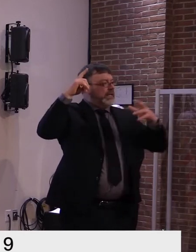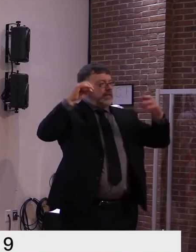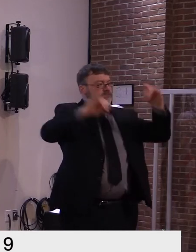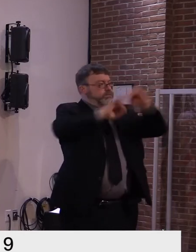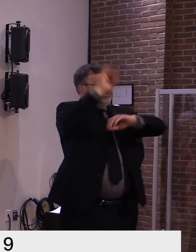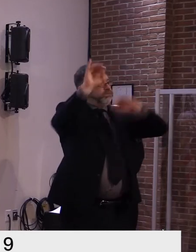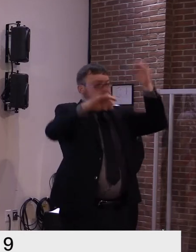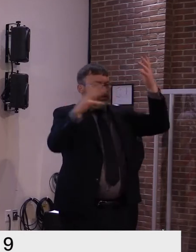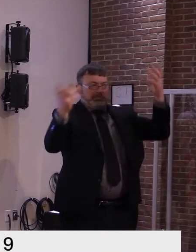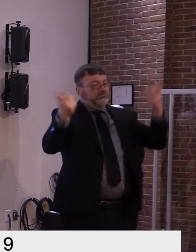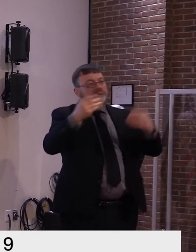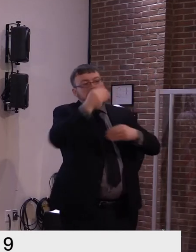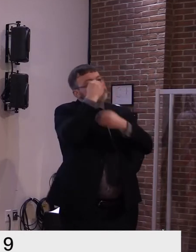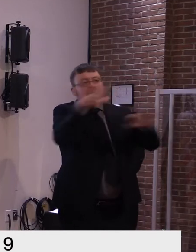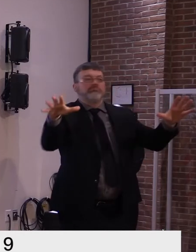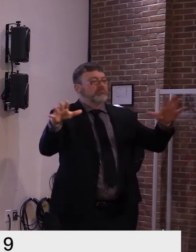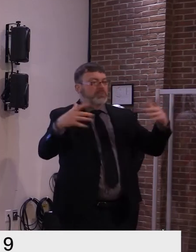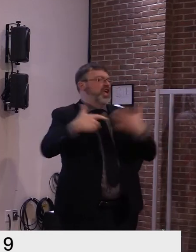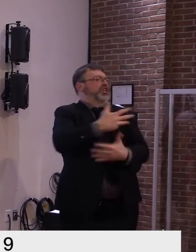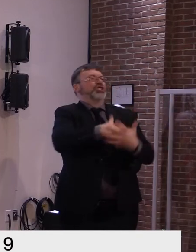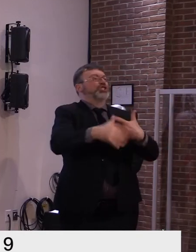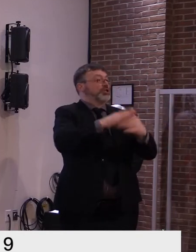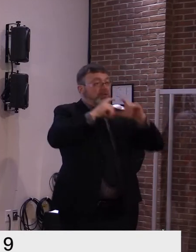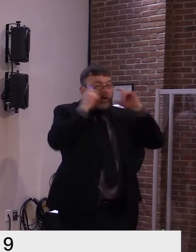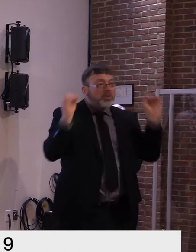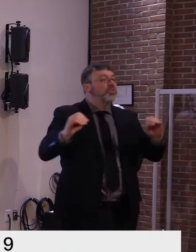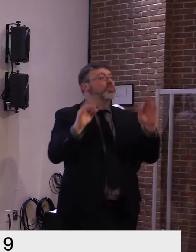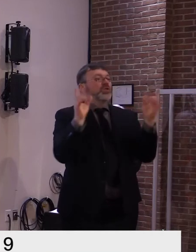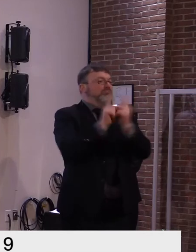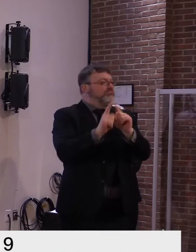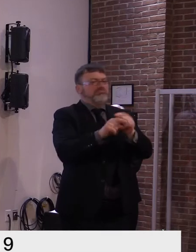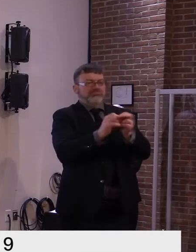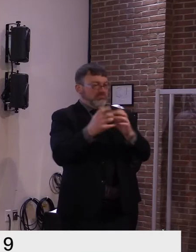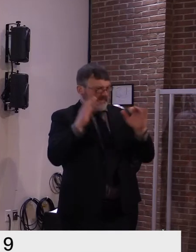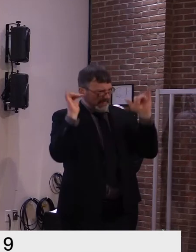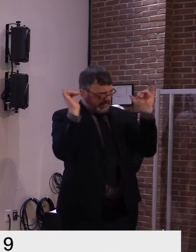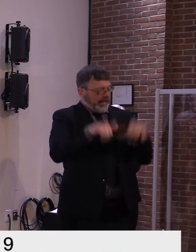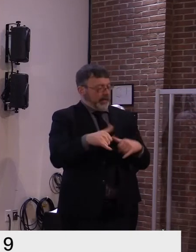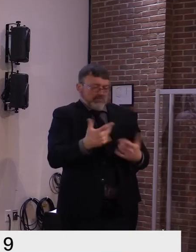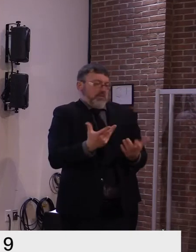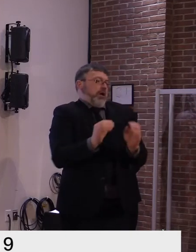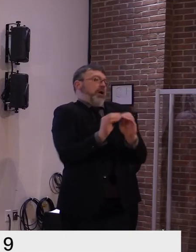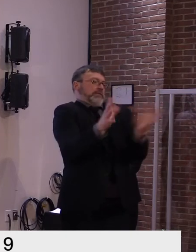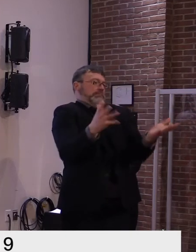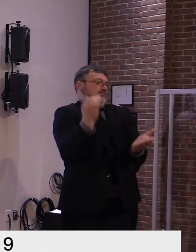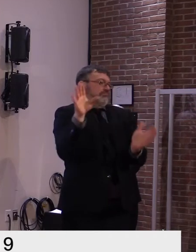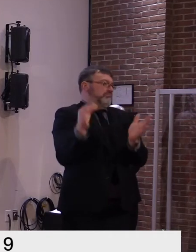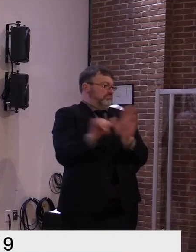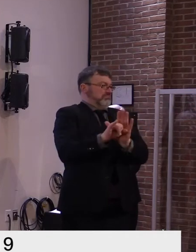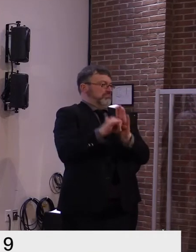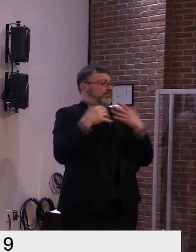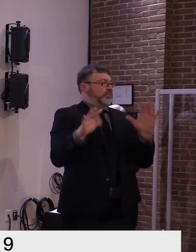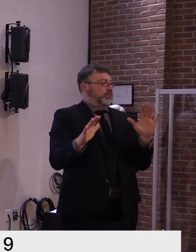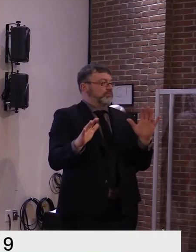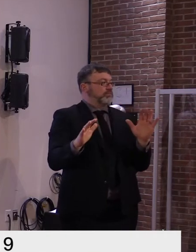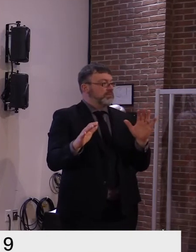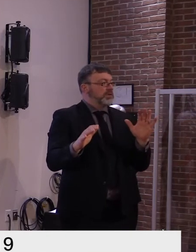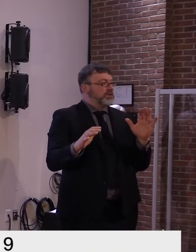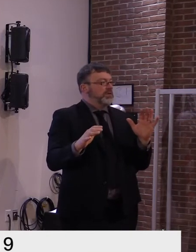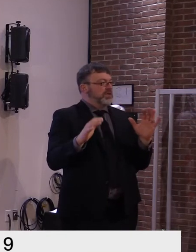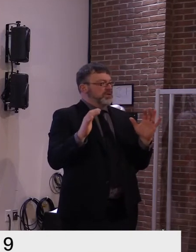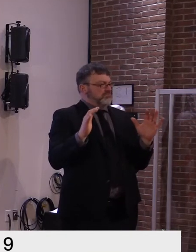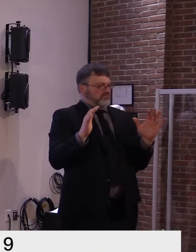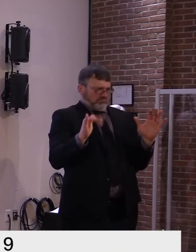by very well by a larger population. So certainly a high-risk enterprise. We